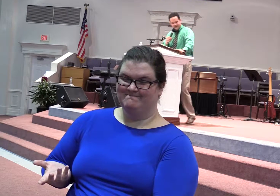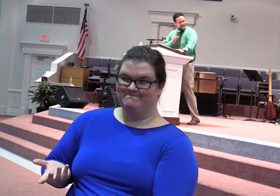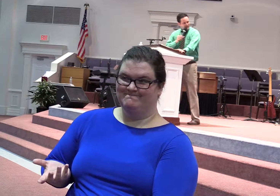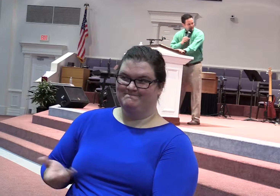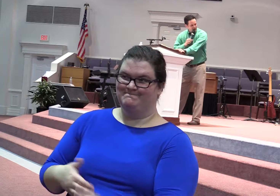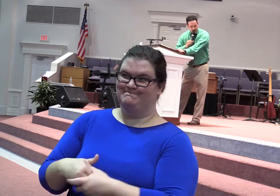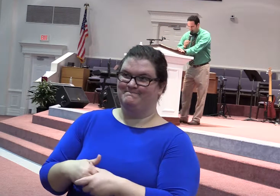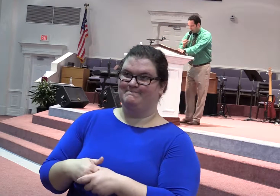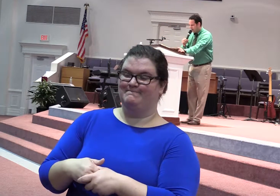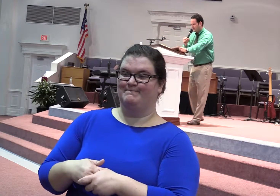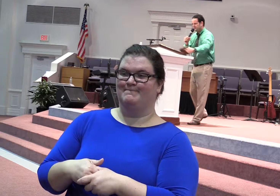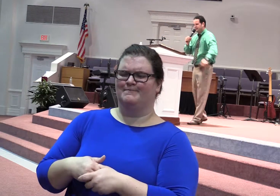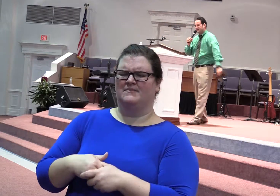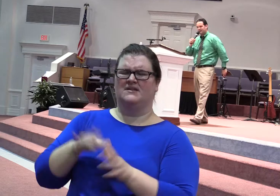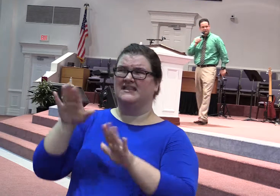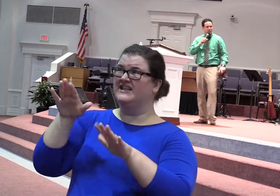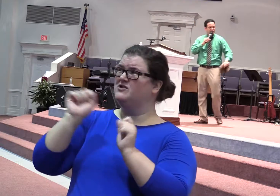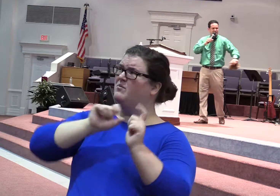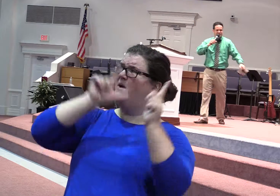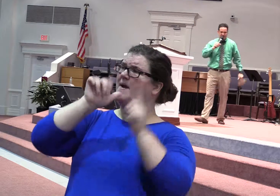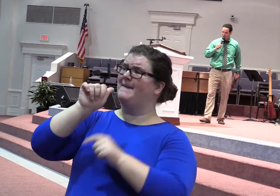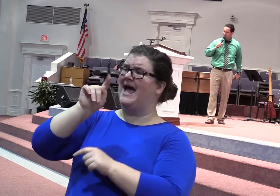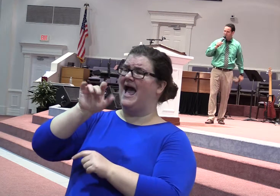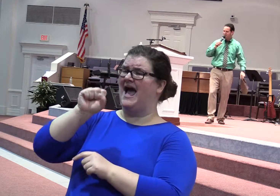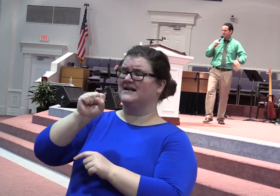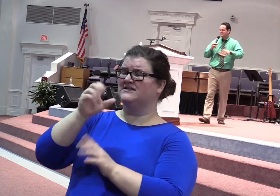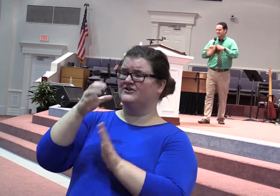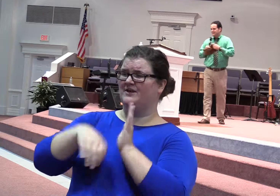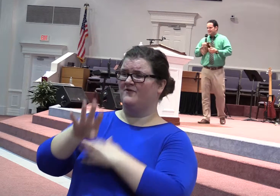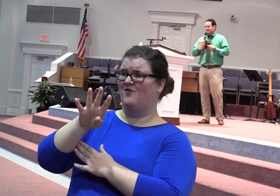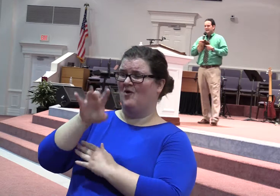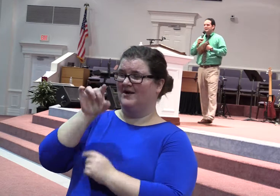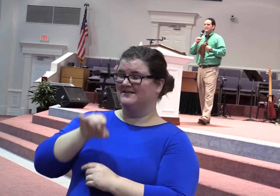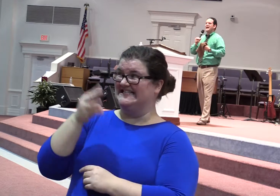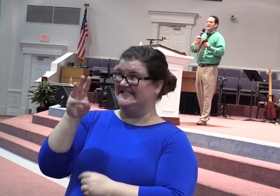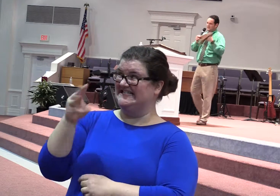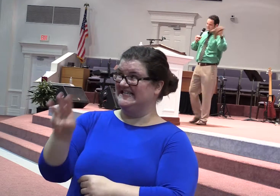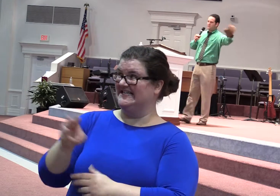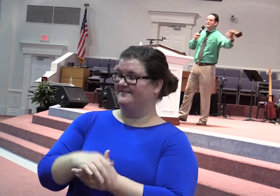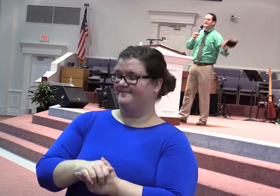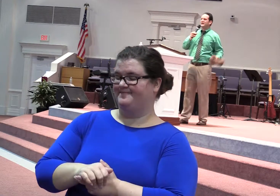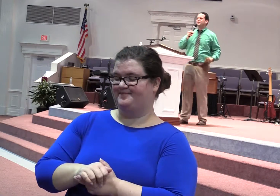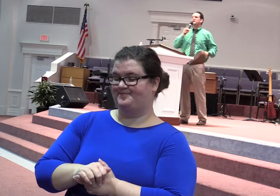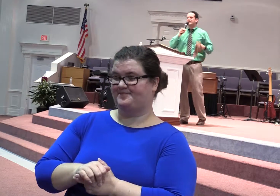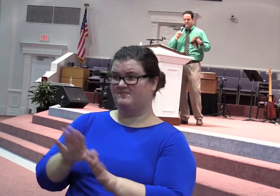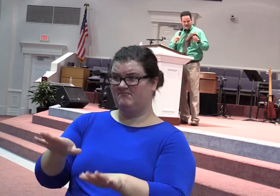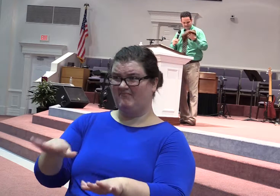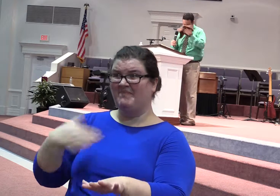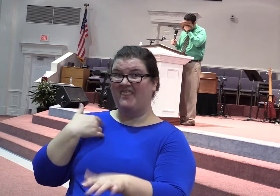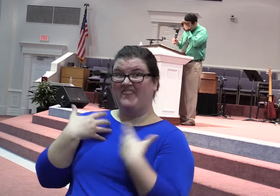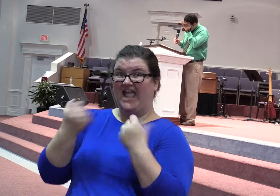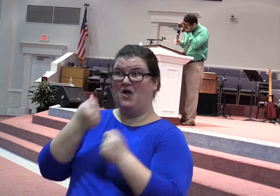Hallelujah. And we go to Acts 4. What's this? Acts 4, 16. What's this? They heal a man, and this is what they get for healing a